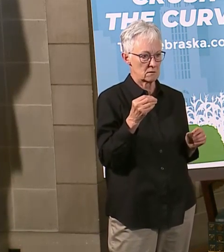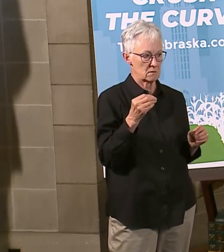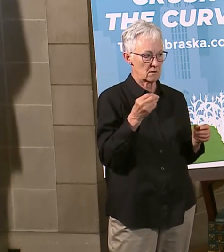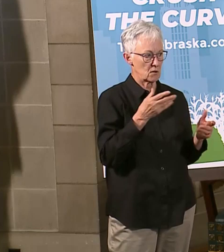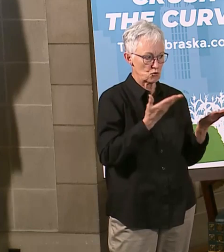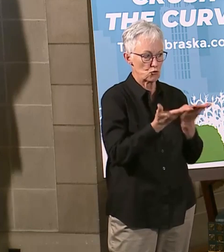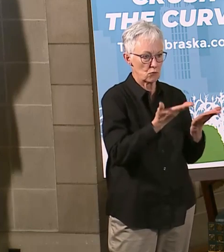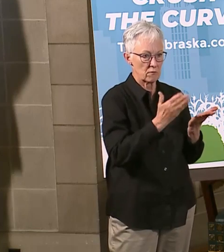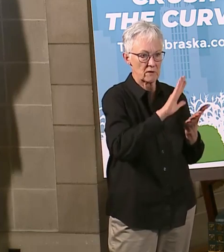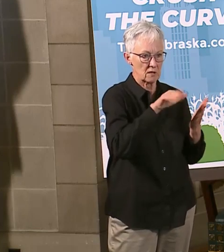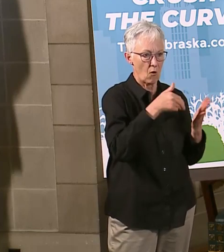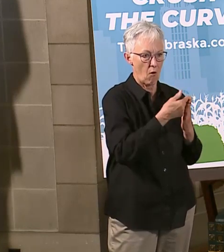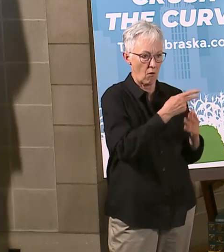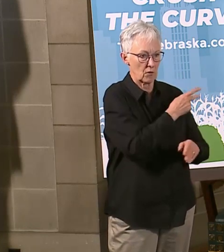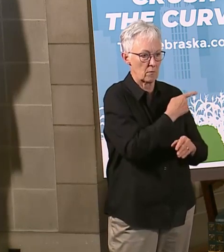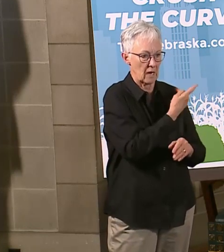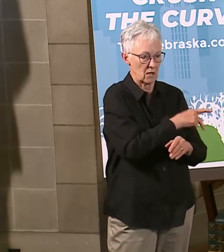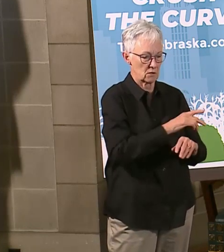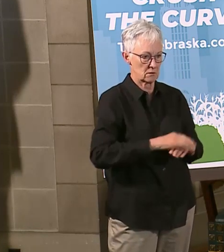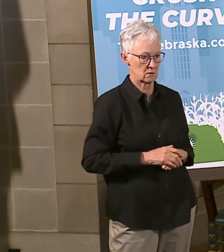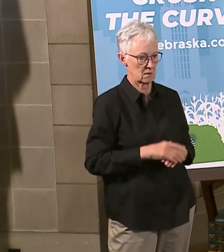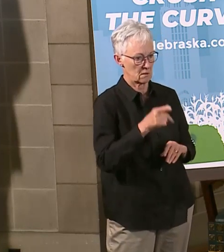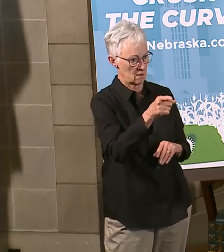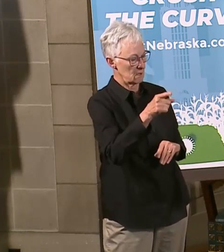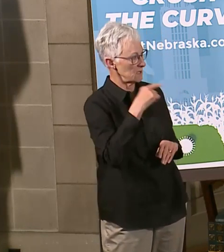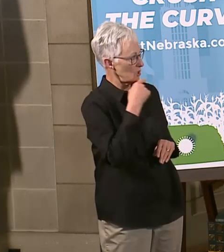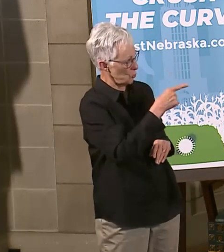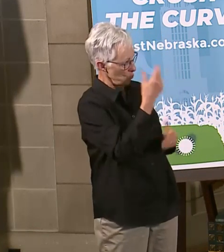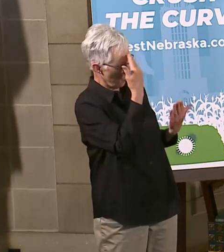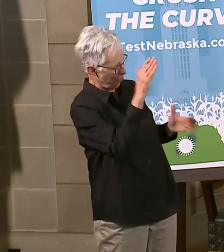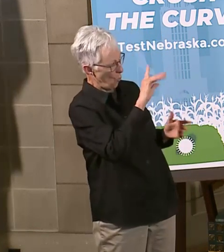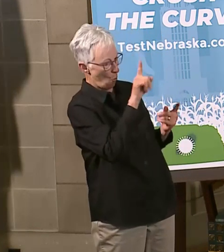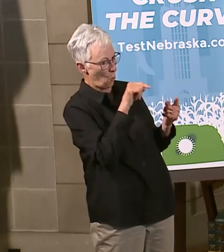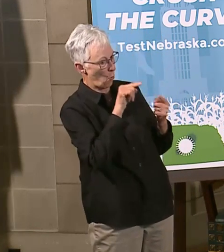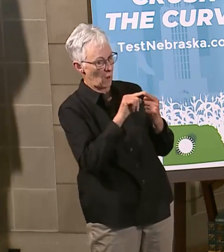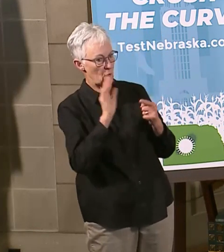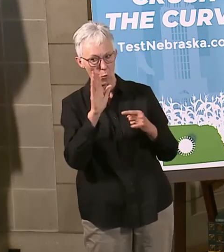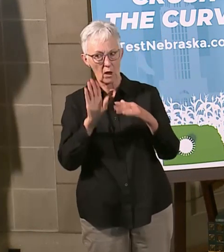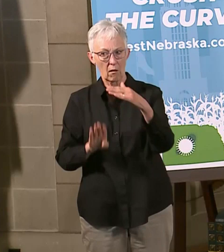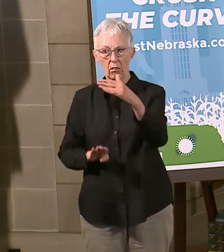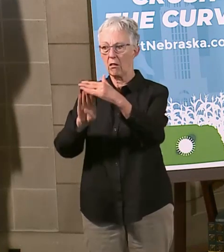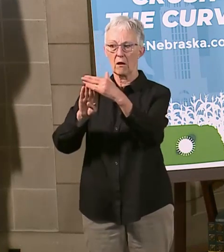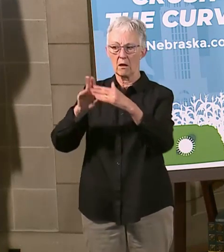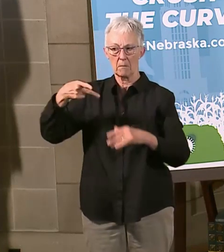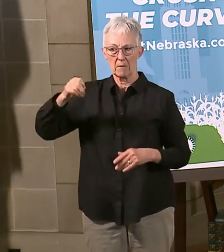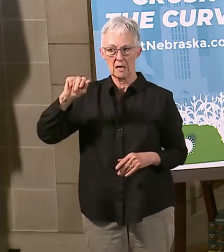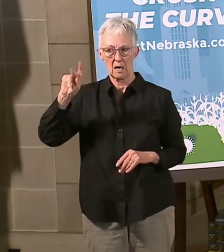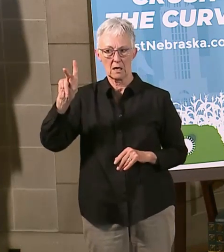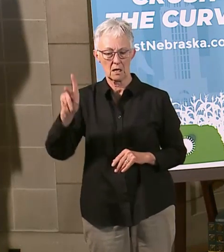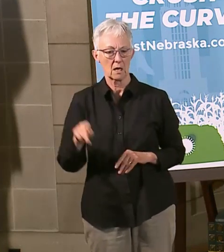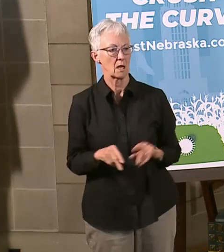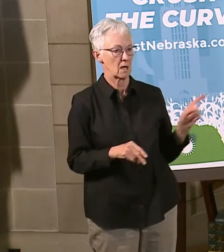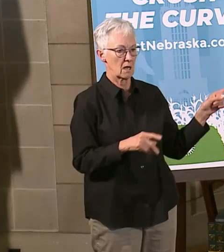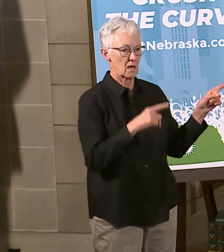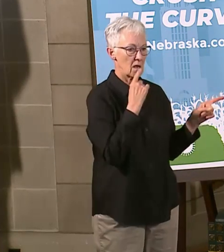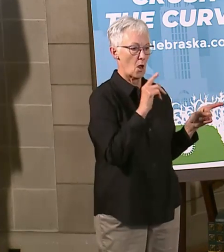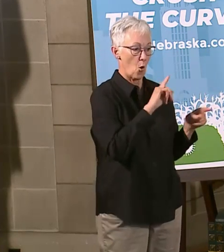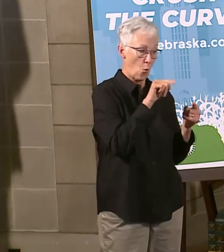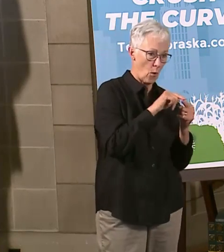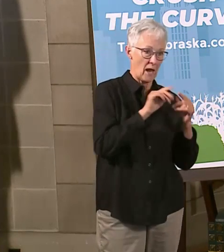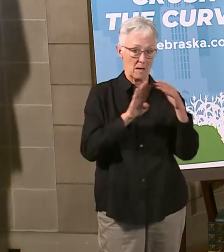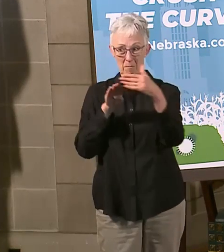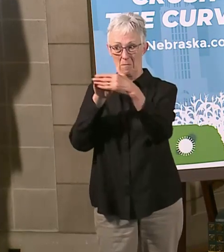answer with regard to the peak is it really doesn't matter so much as what happens with regard to our hospital system. At the end of the day, what we know and what we